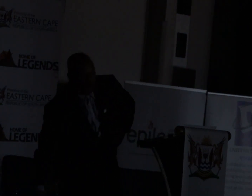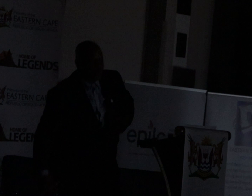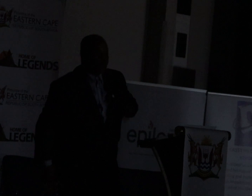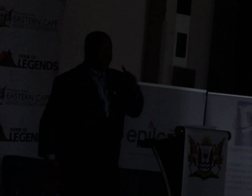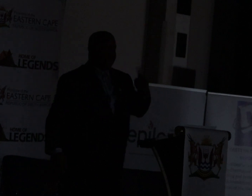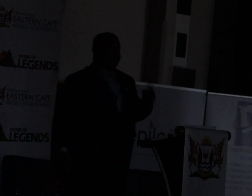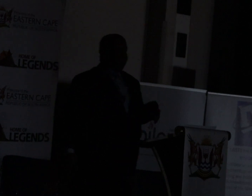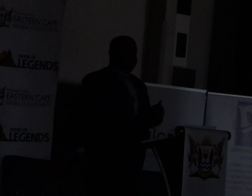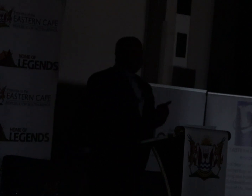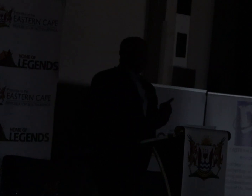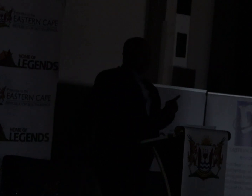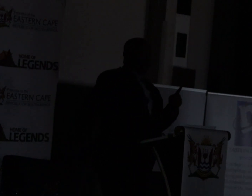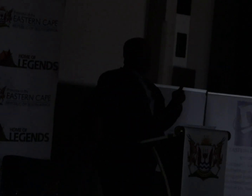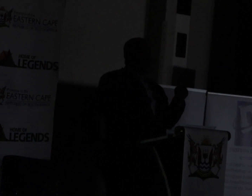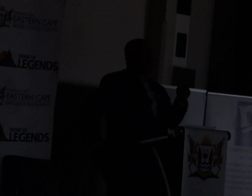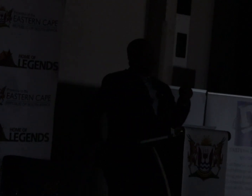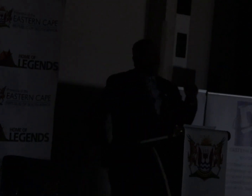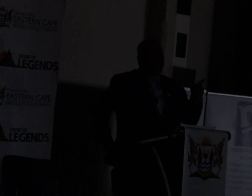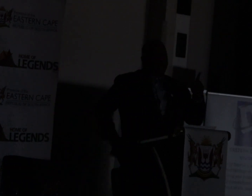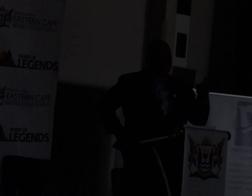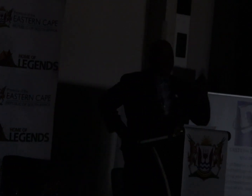because